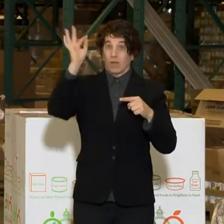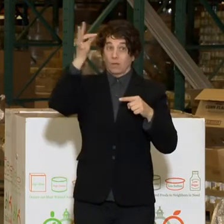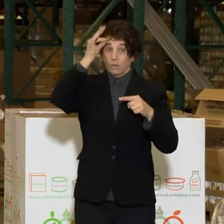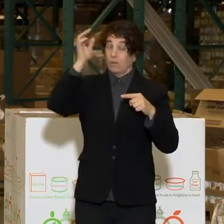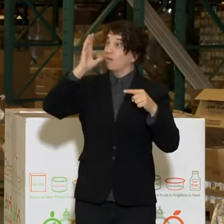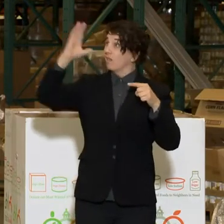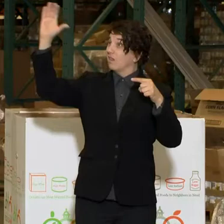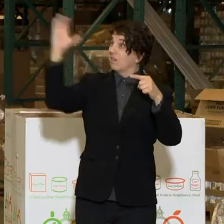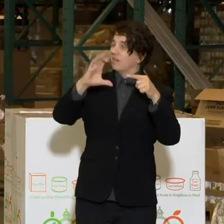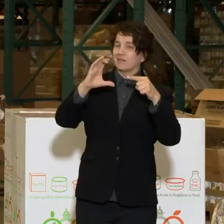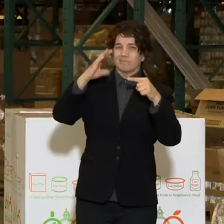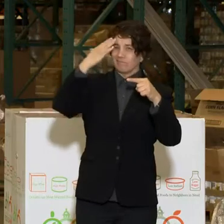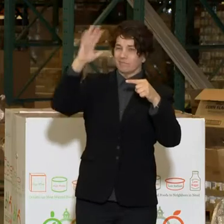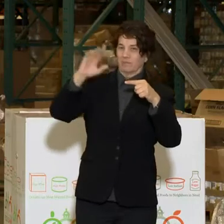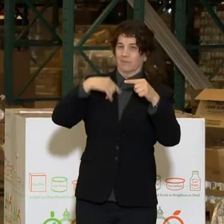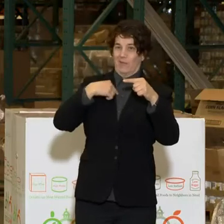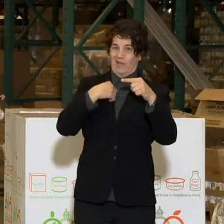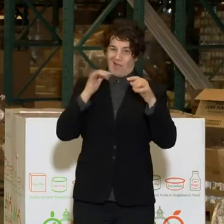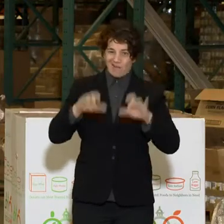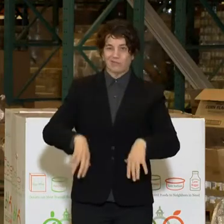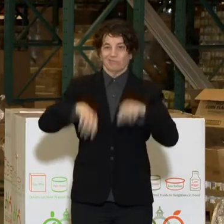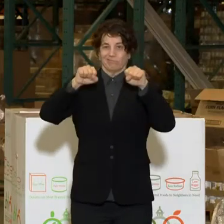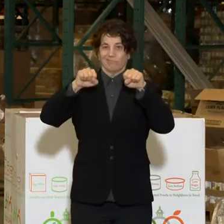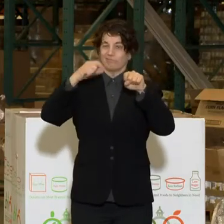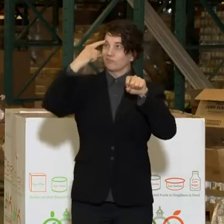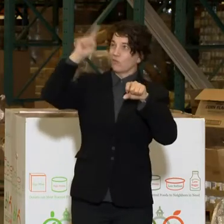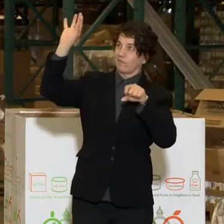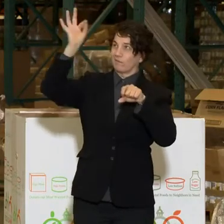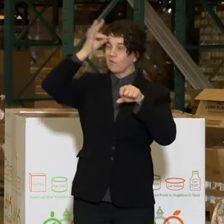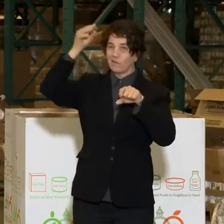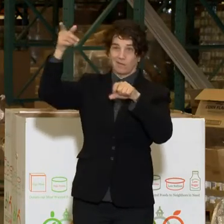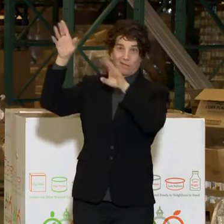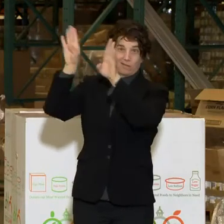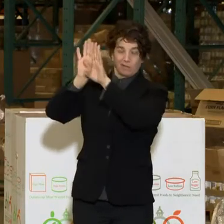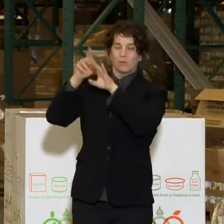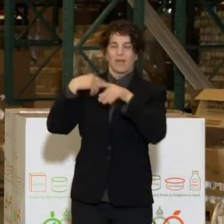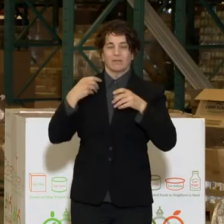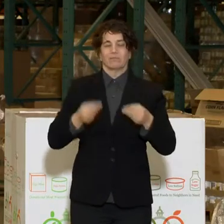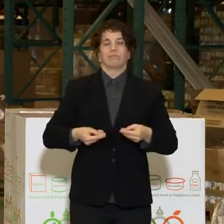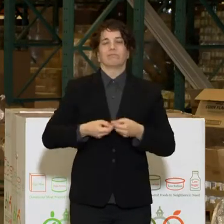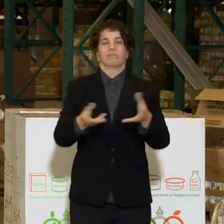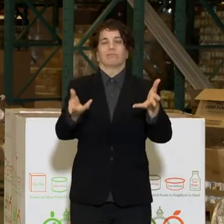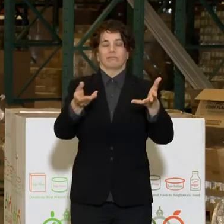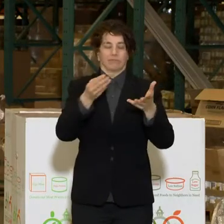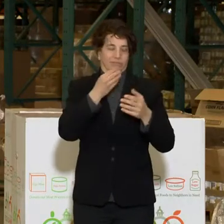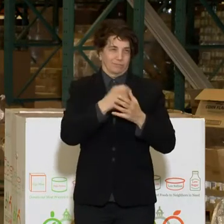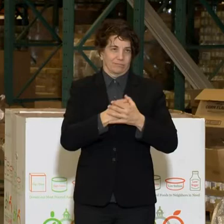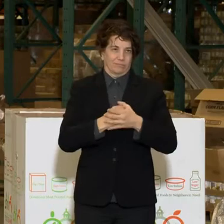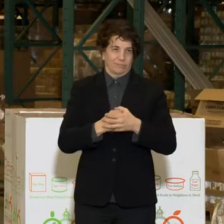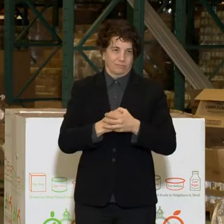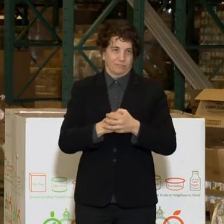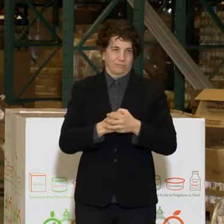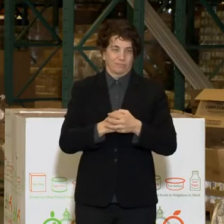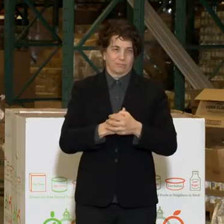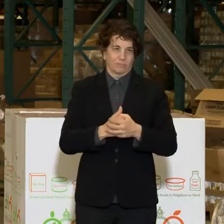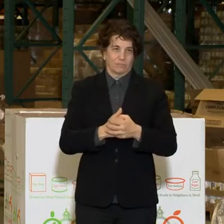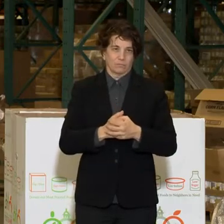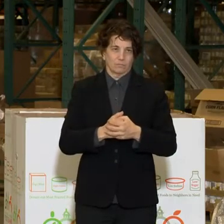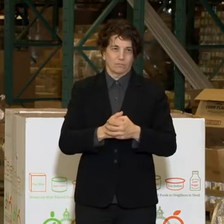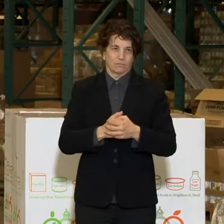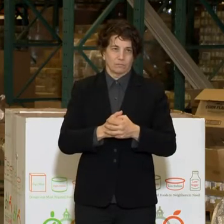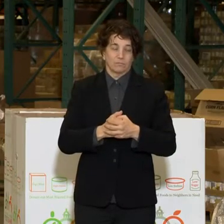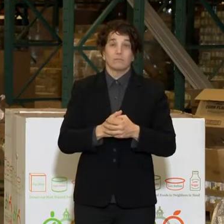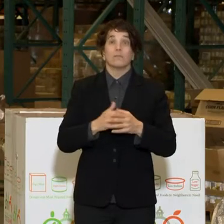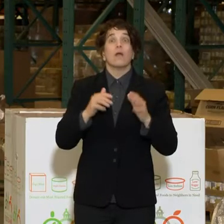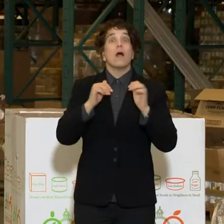But the only way to end this unnecessary burden on families is to get the government back open. So we will